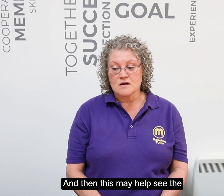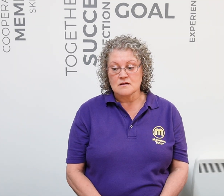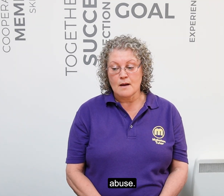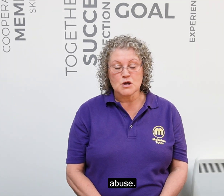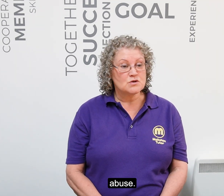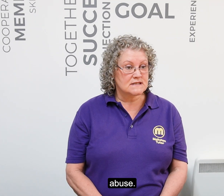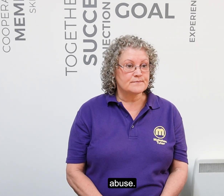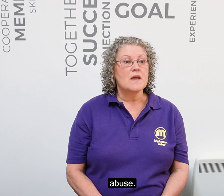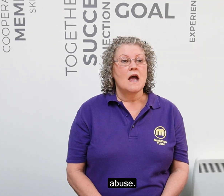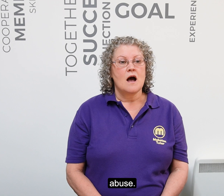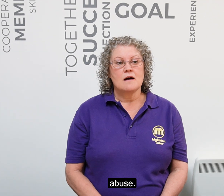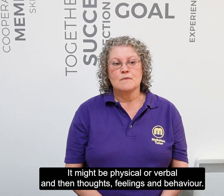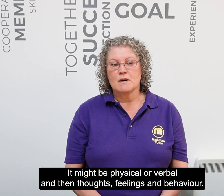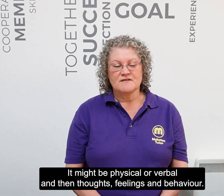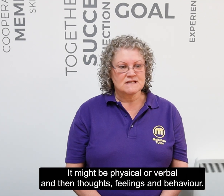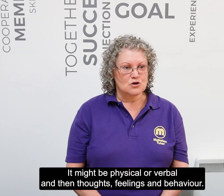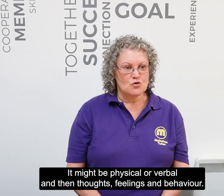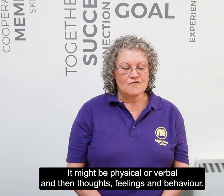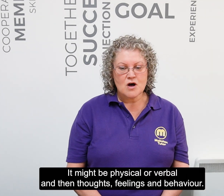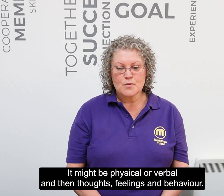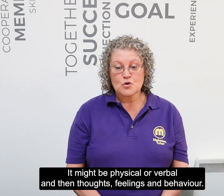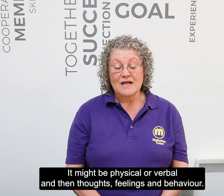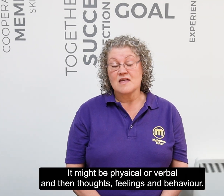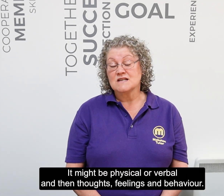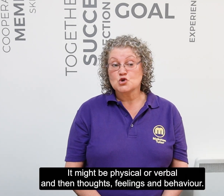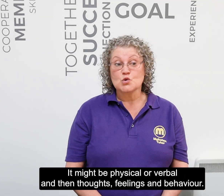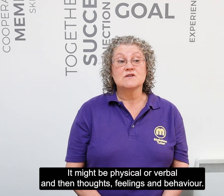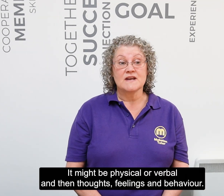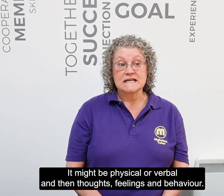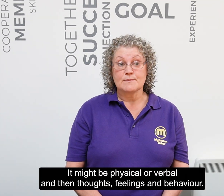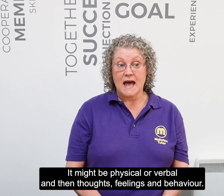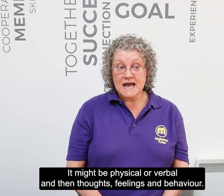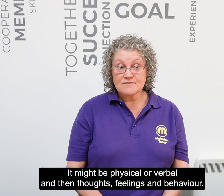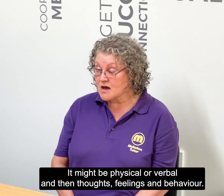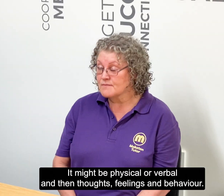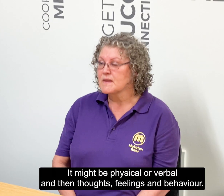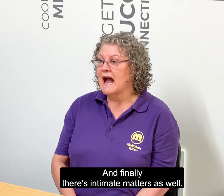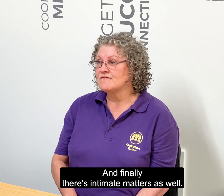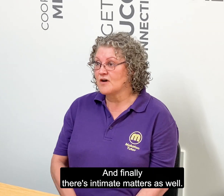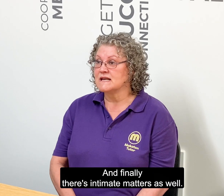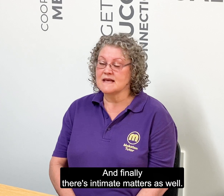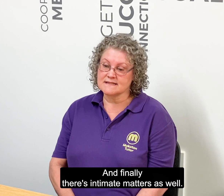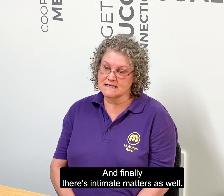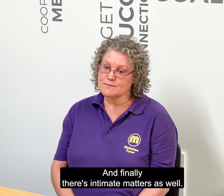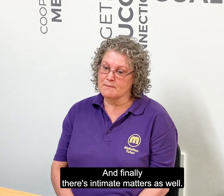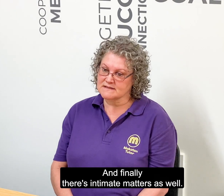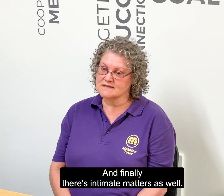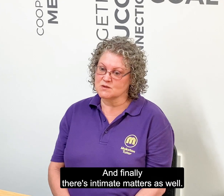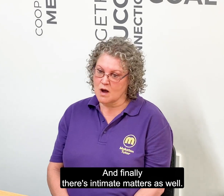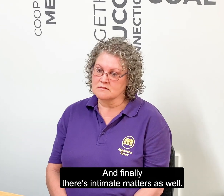the abuse. It might be physical or verbal, and then there's thoughts, feelings and behaviour, and finally there's intimate matters as well. So